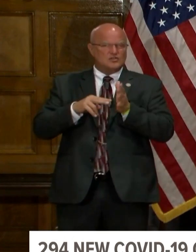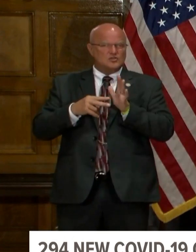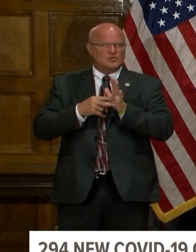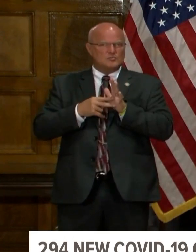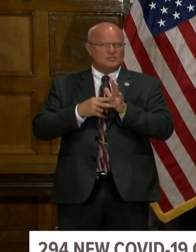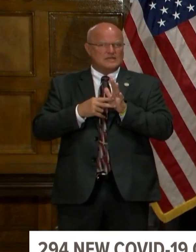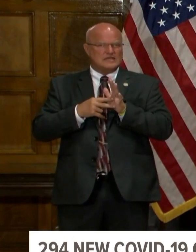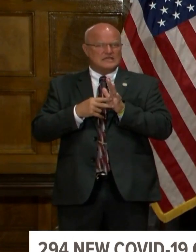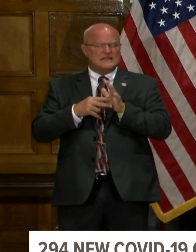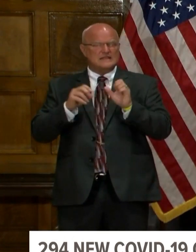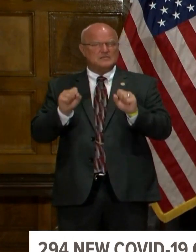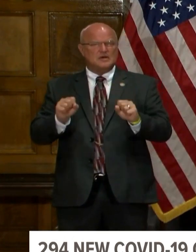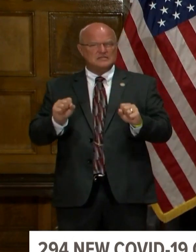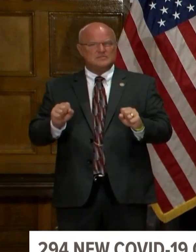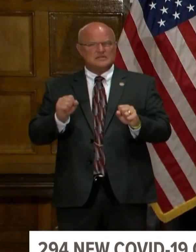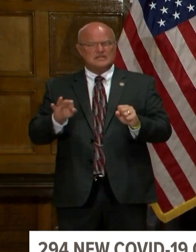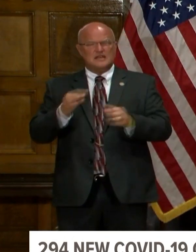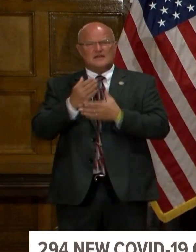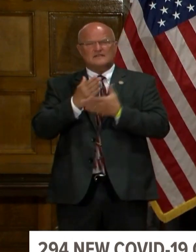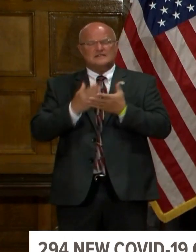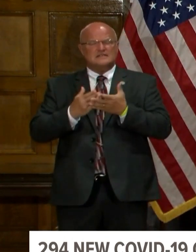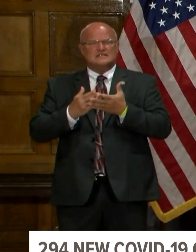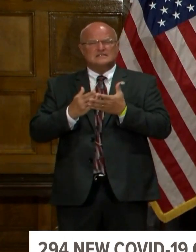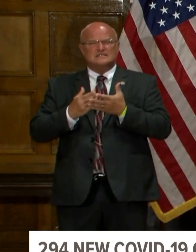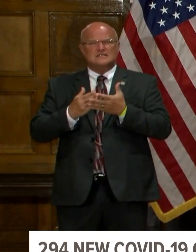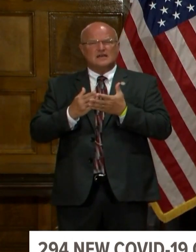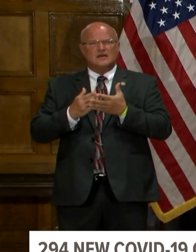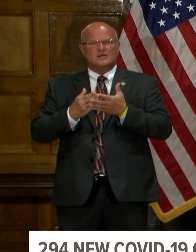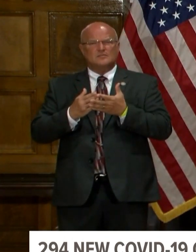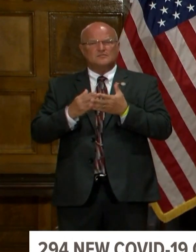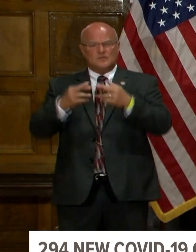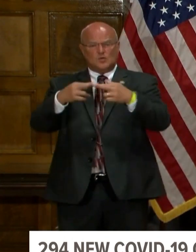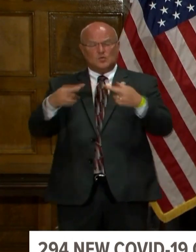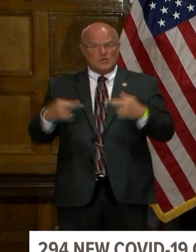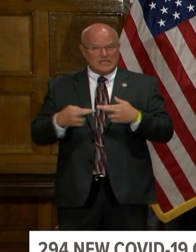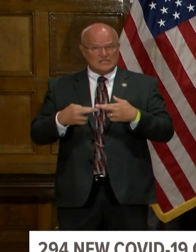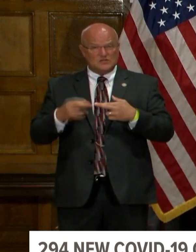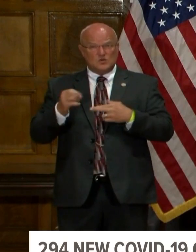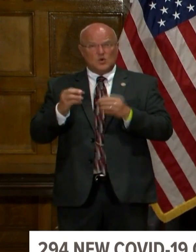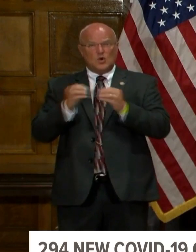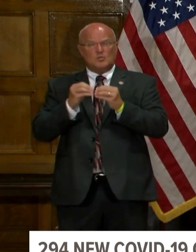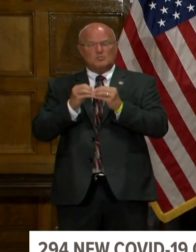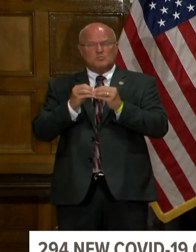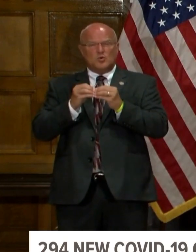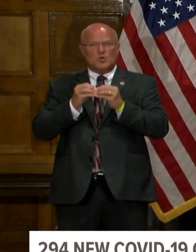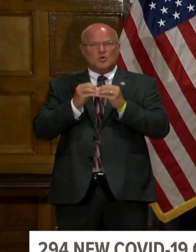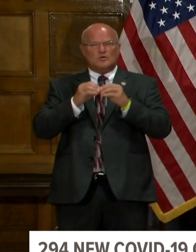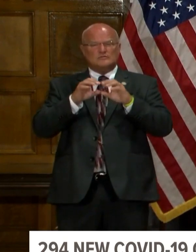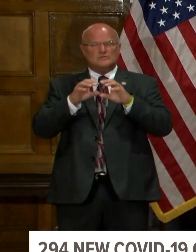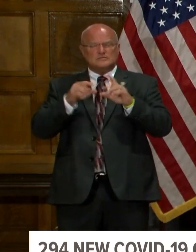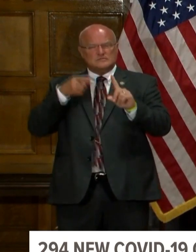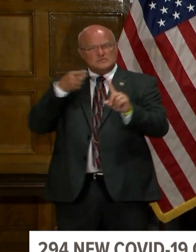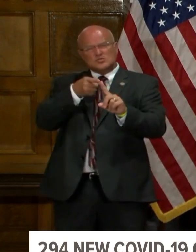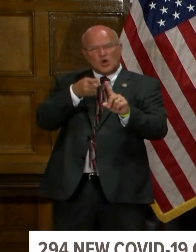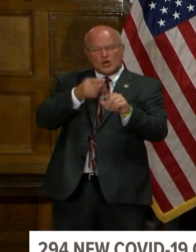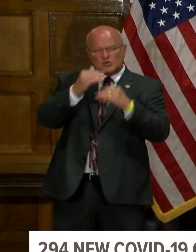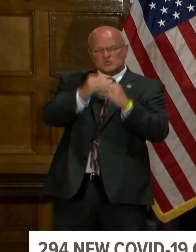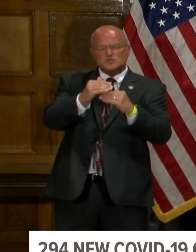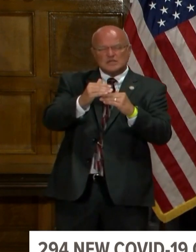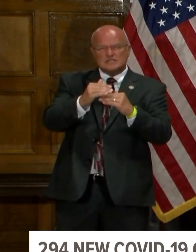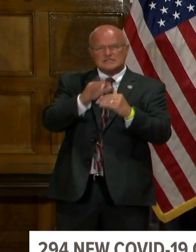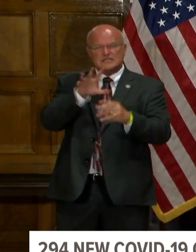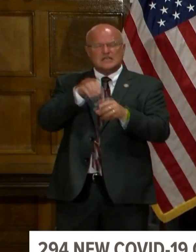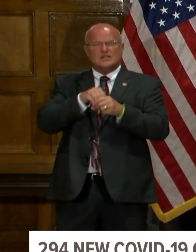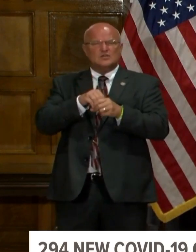leaving open the possibility of some regional or kind of more geographically targeted restrictions,